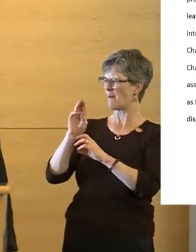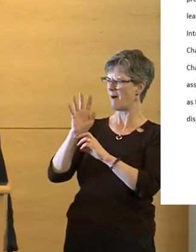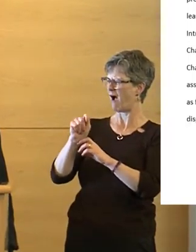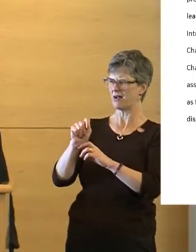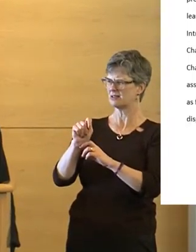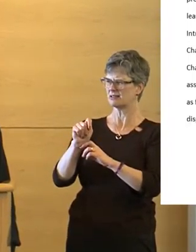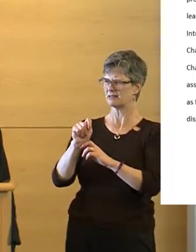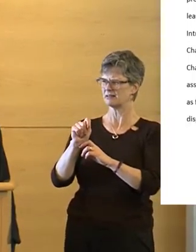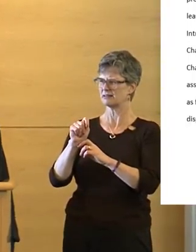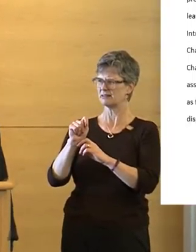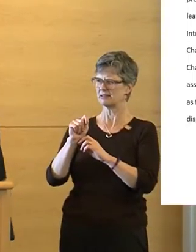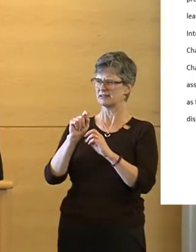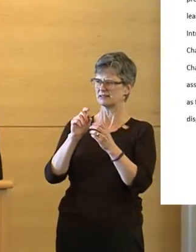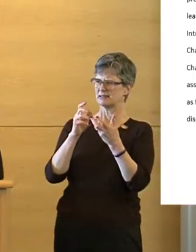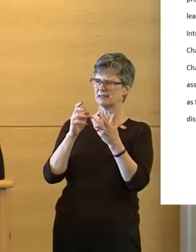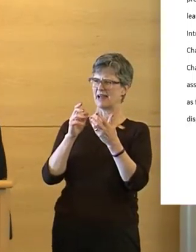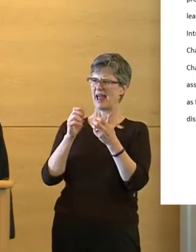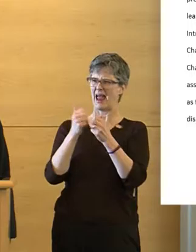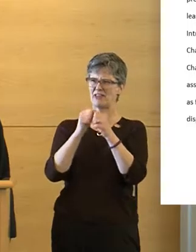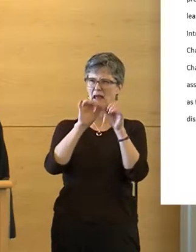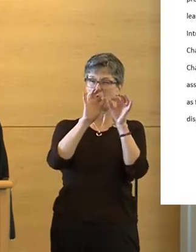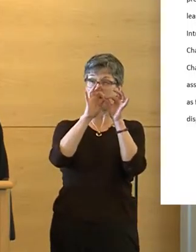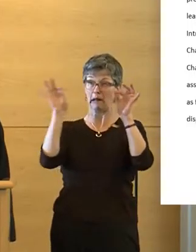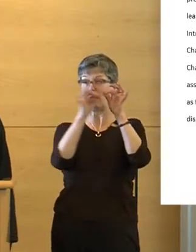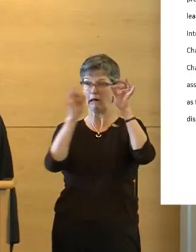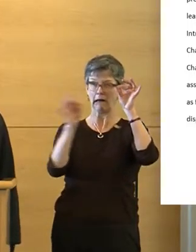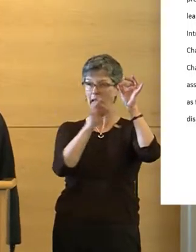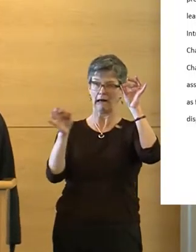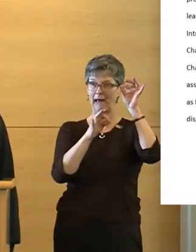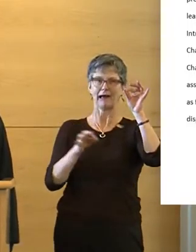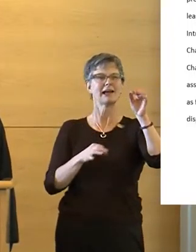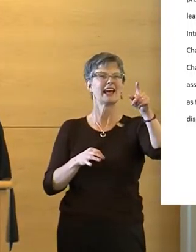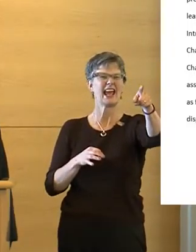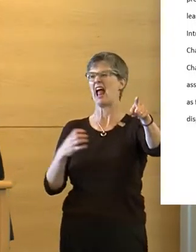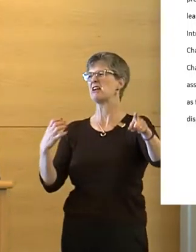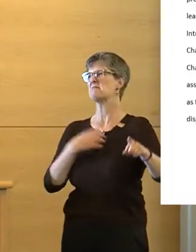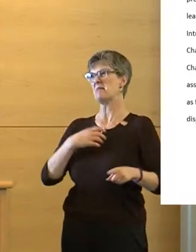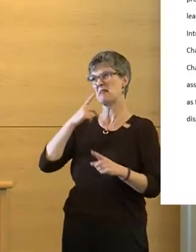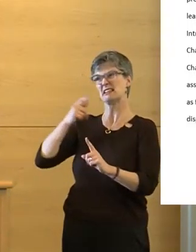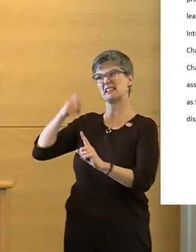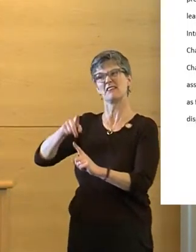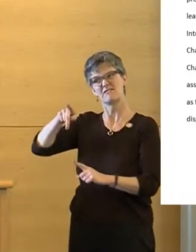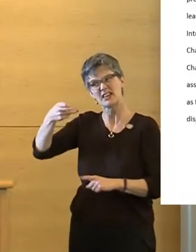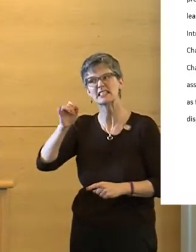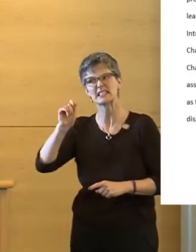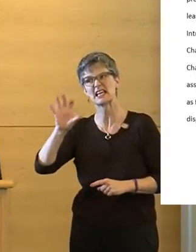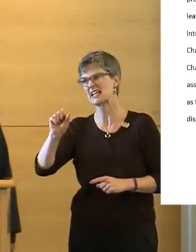it's hard to extract that information, right? Why is it hard to extract that information?